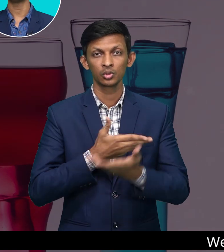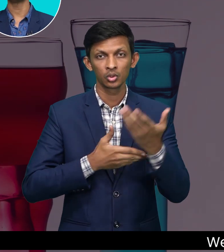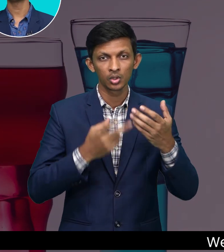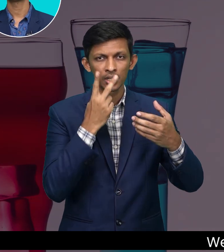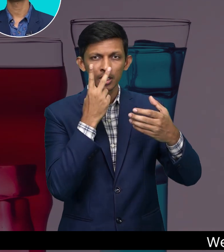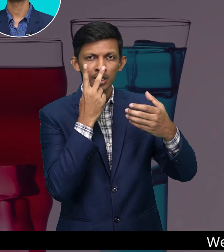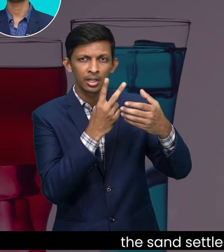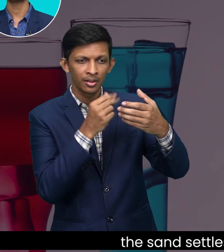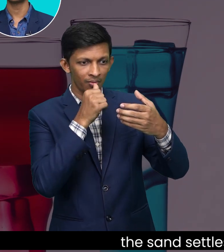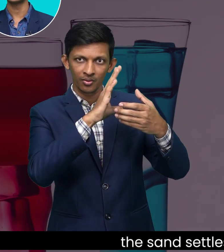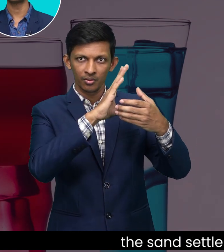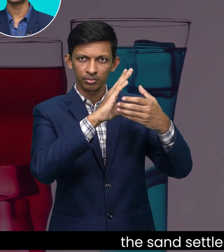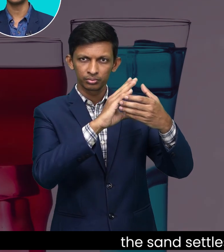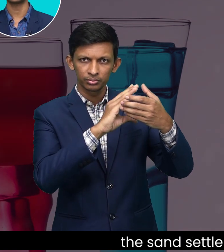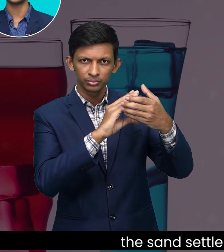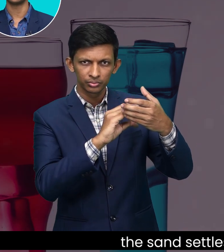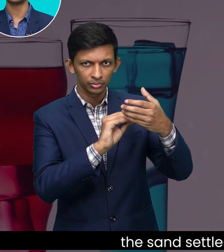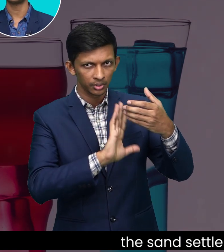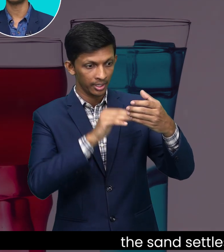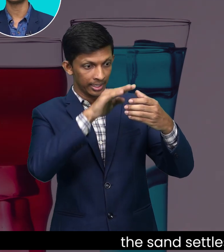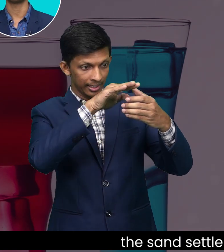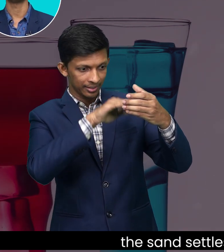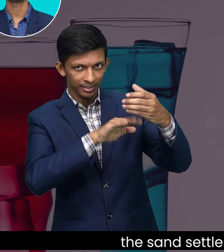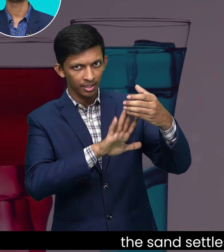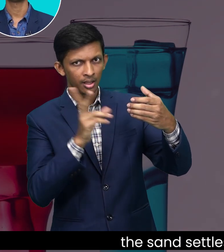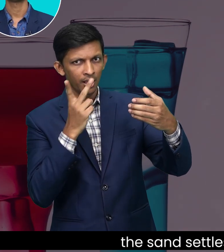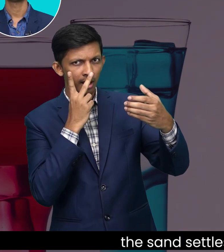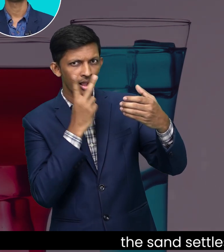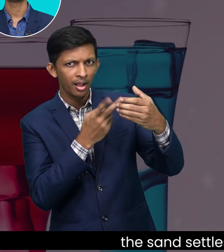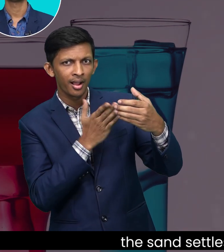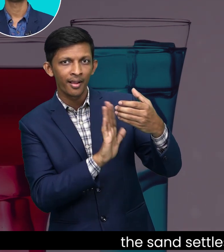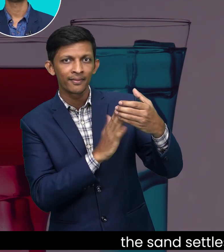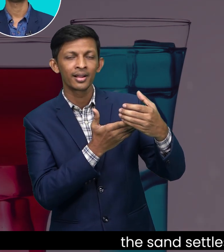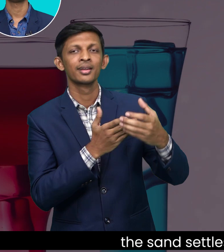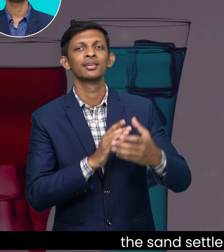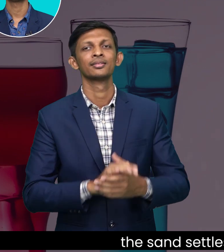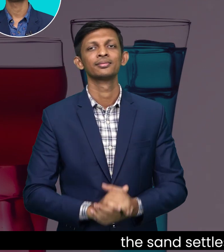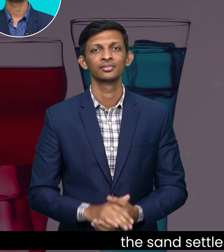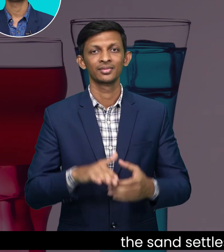We see that the sand settles down at the bottom.